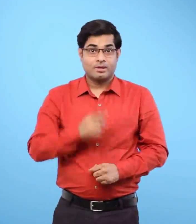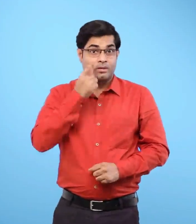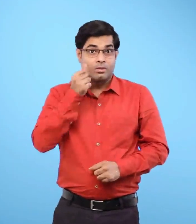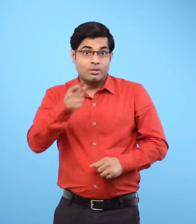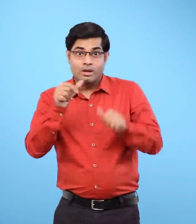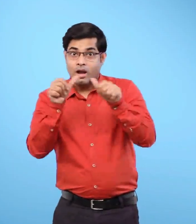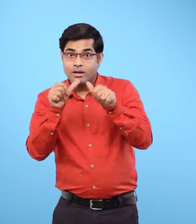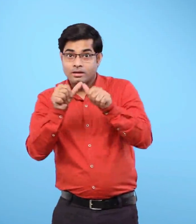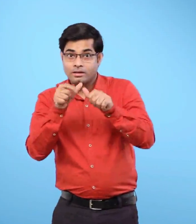Arjun says,